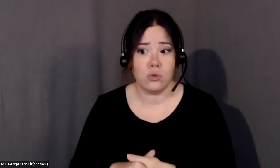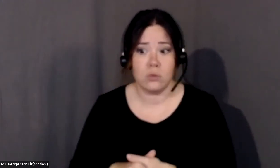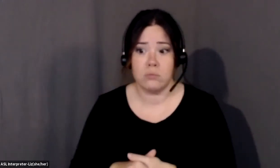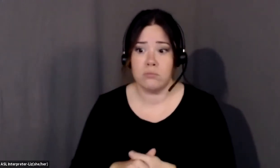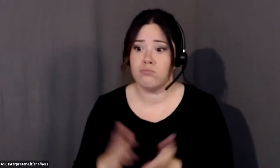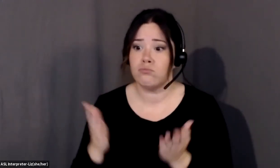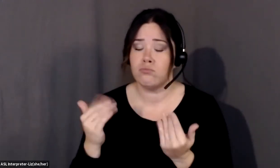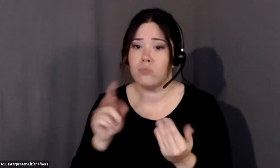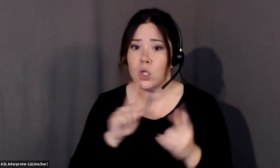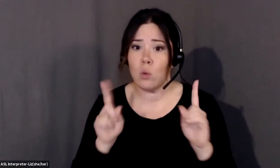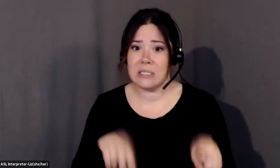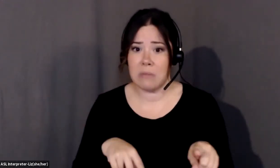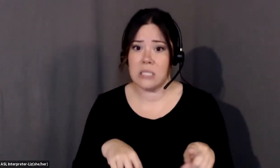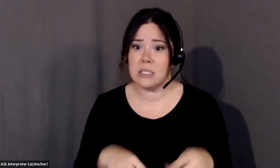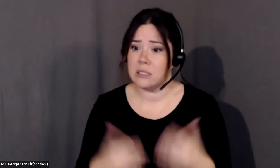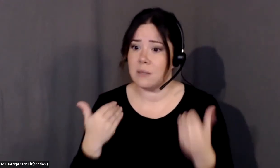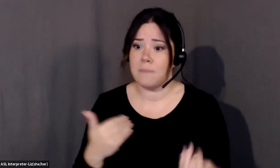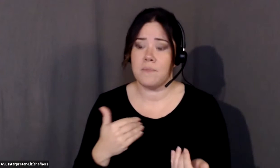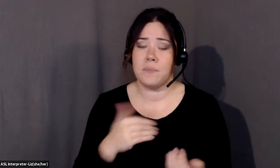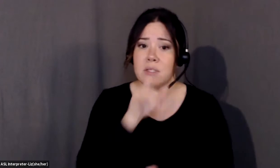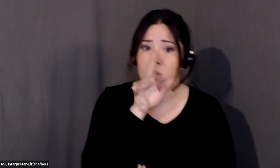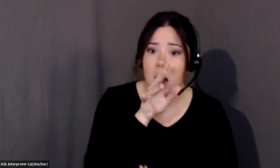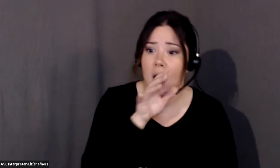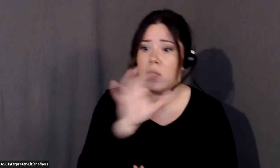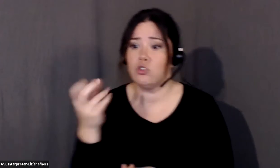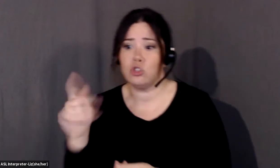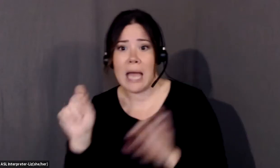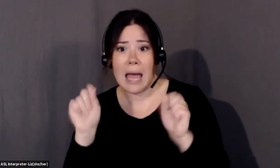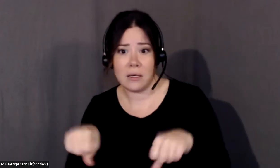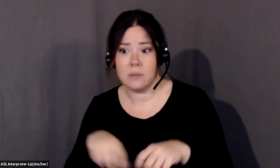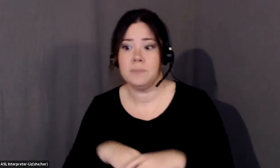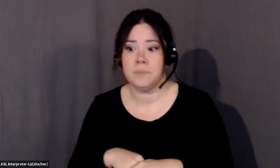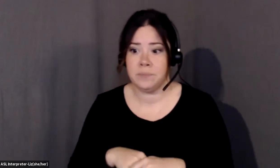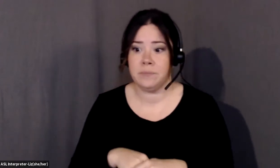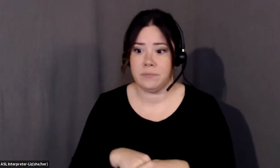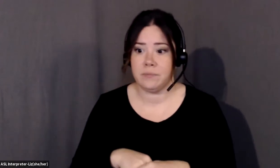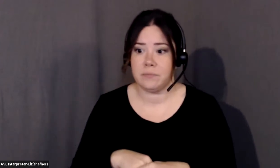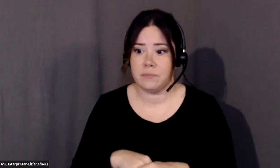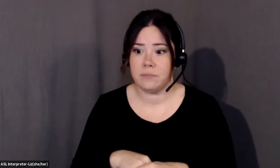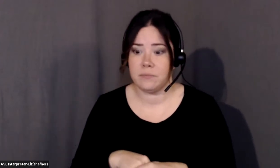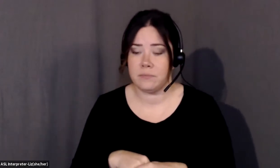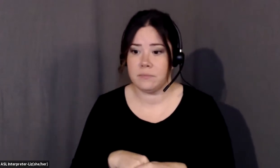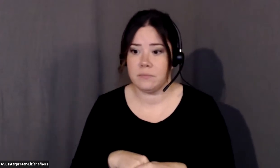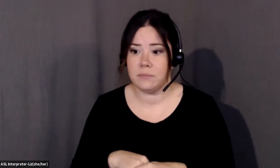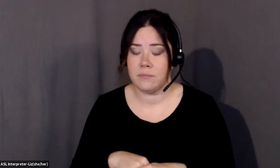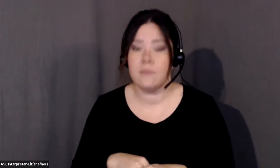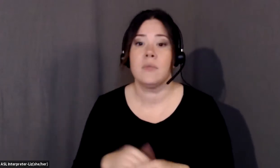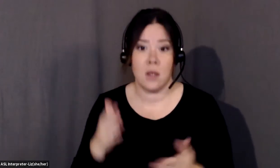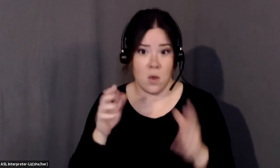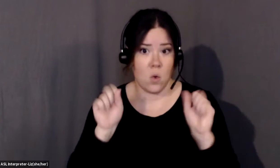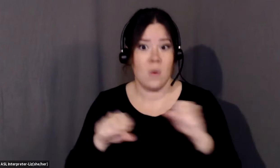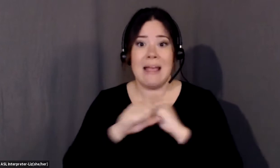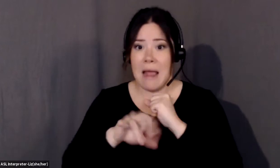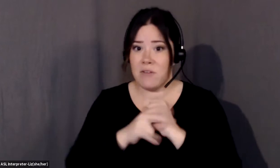your responses. Feel free to mute, feel free to chat. Jake says we're able to advertise anywhere, community